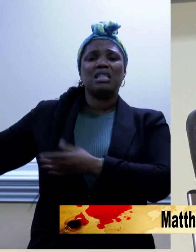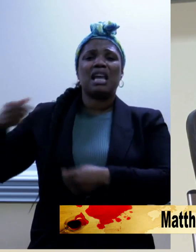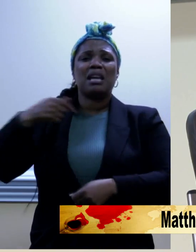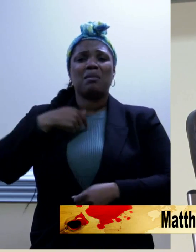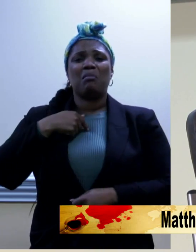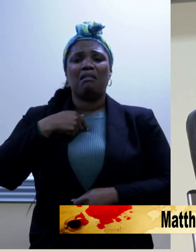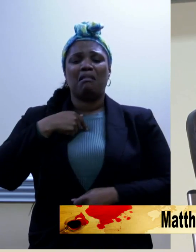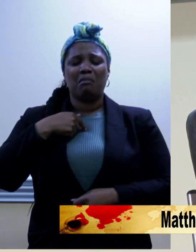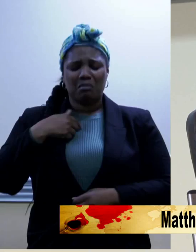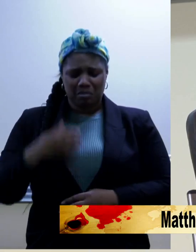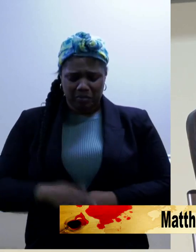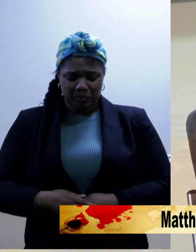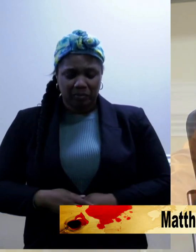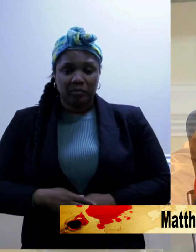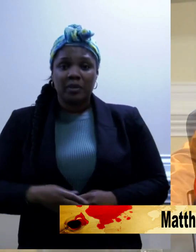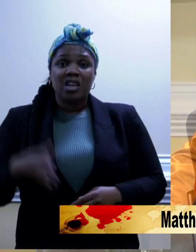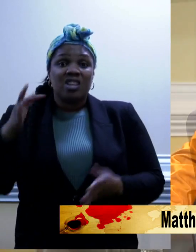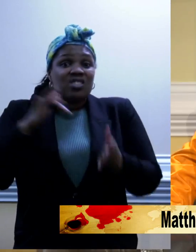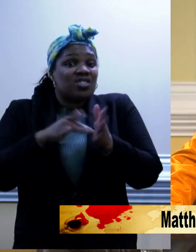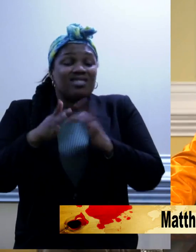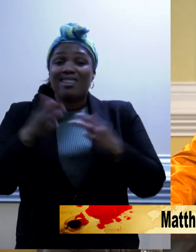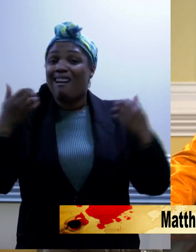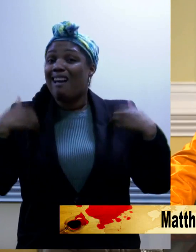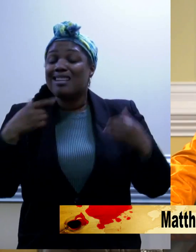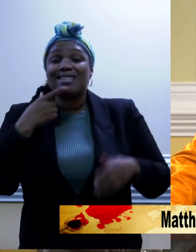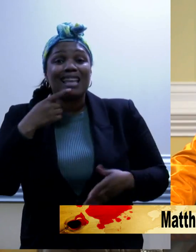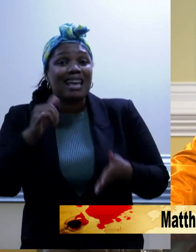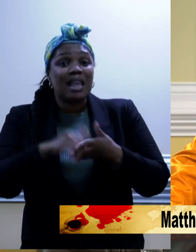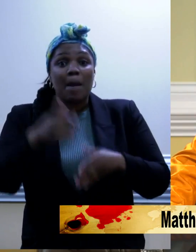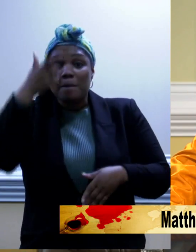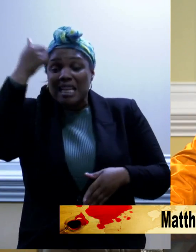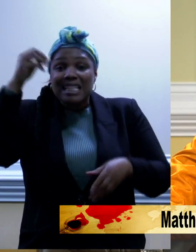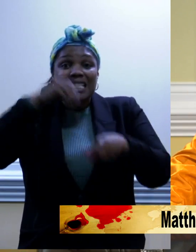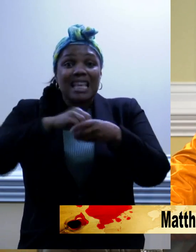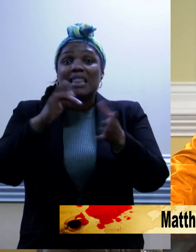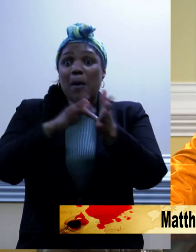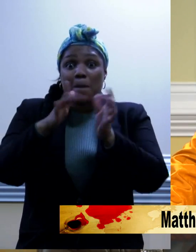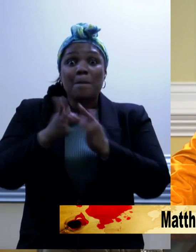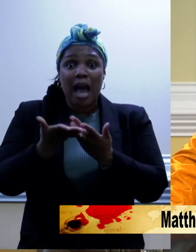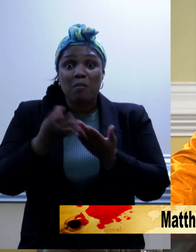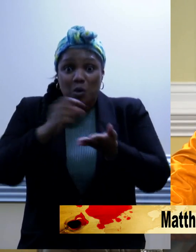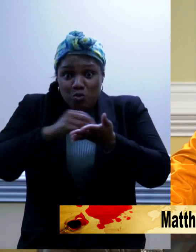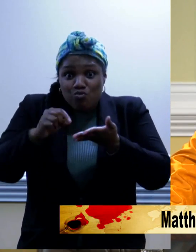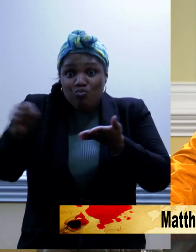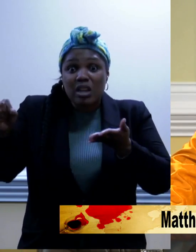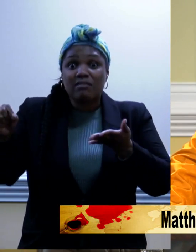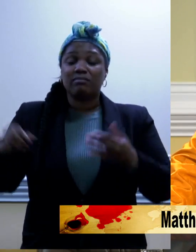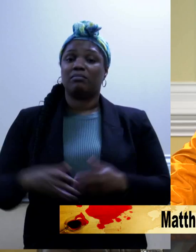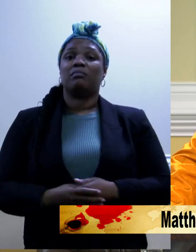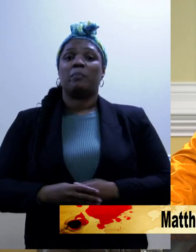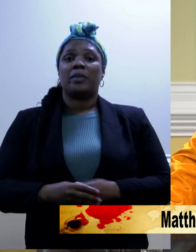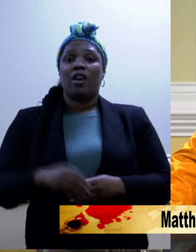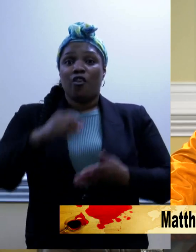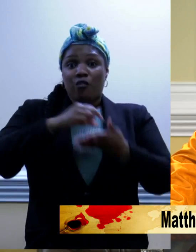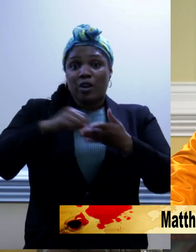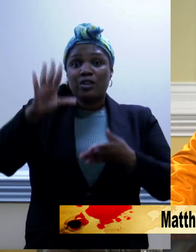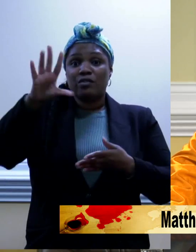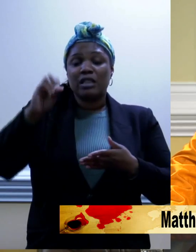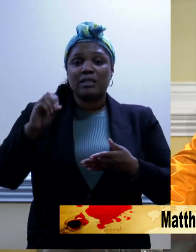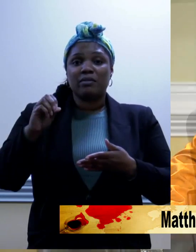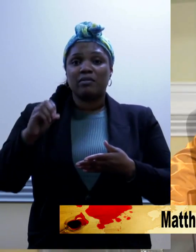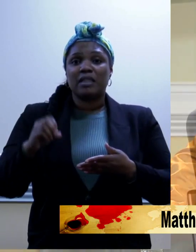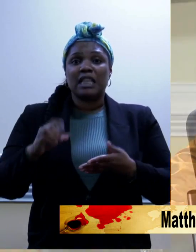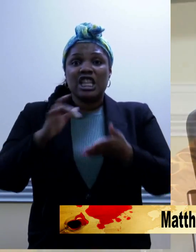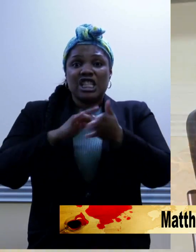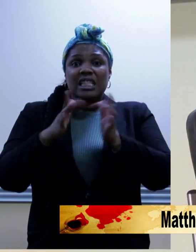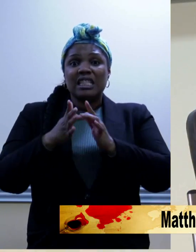thou forsaken me? He had to say that because it was written. Skip down to verse 50. Verse 50, and go ahead.